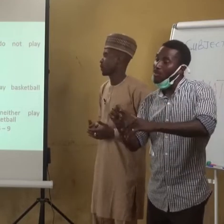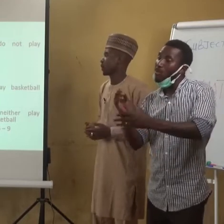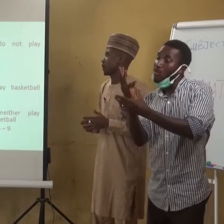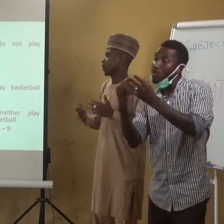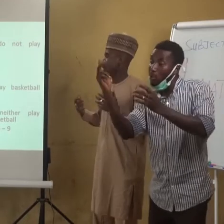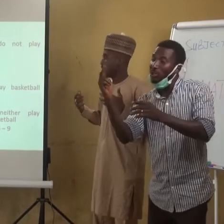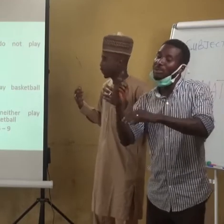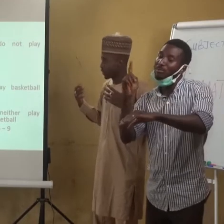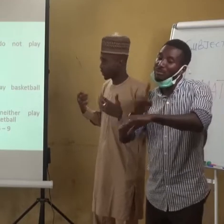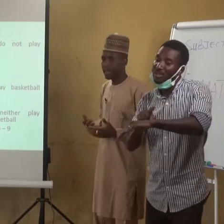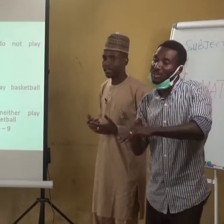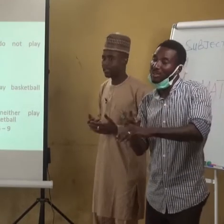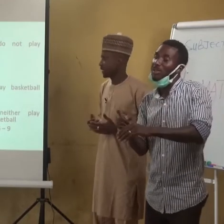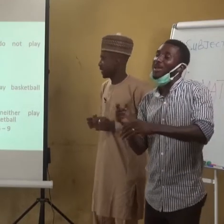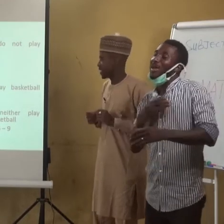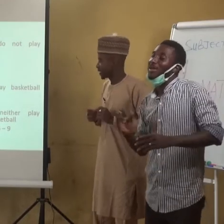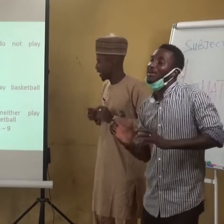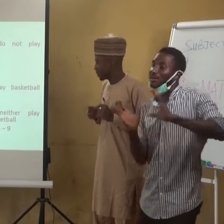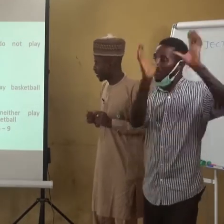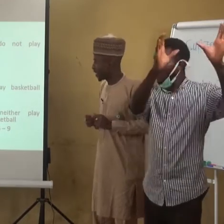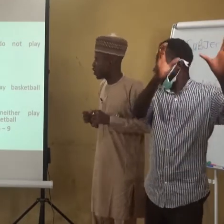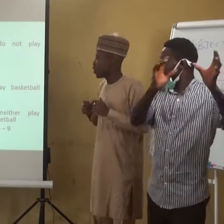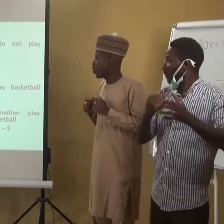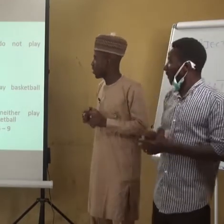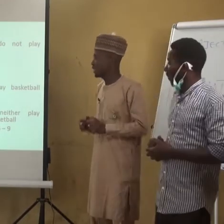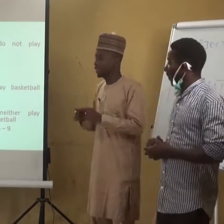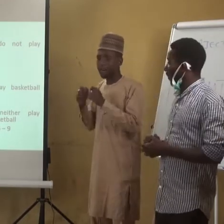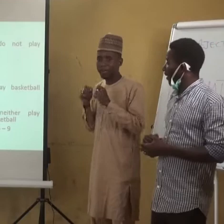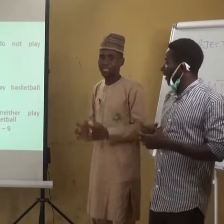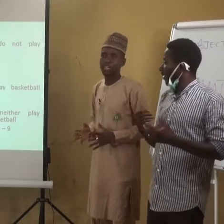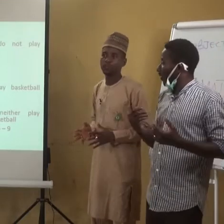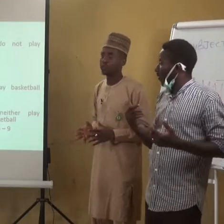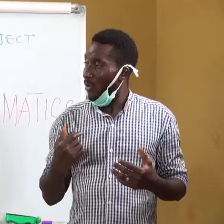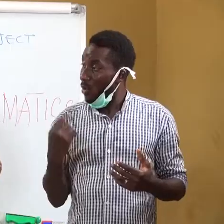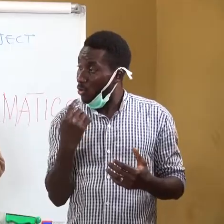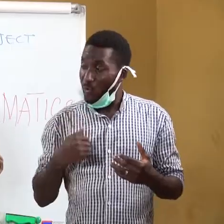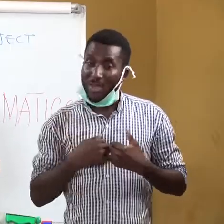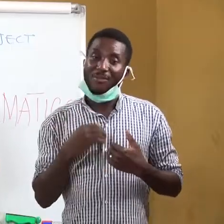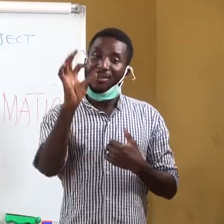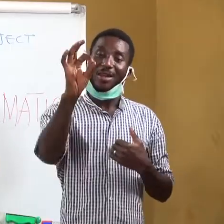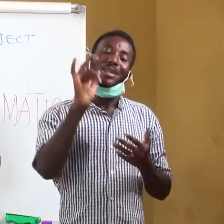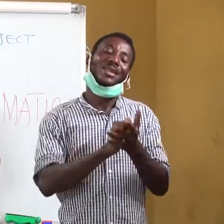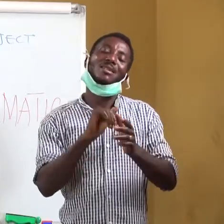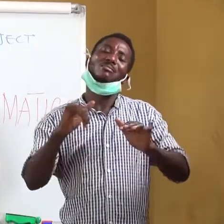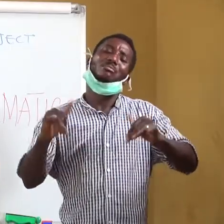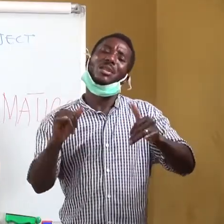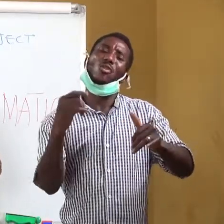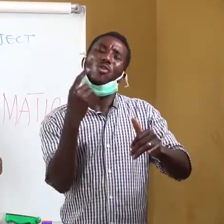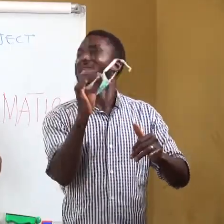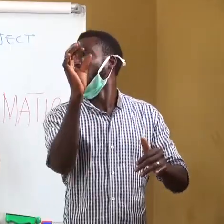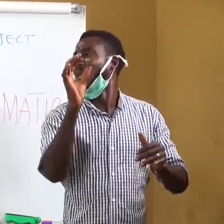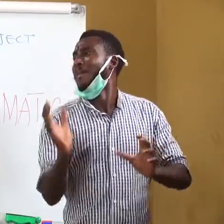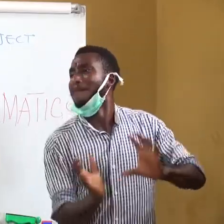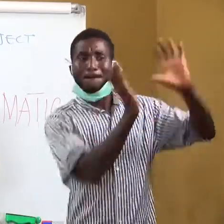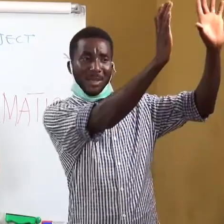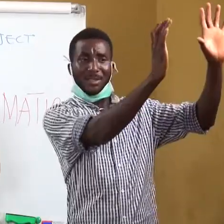football. We have 9 that play only basketball. Then we have to subtract